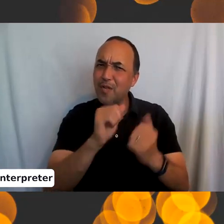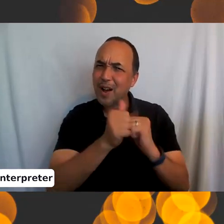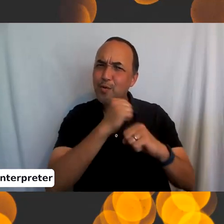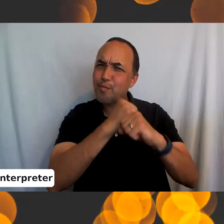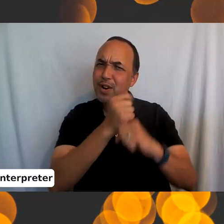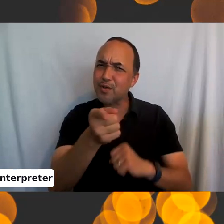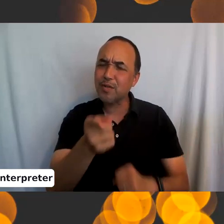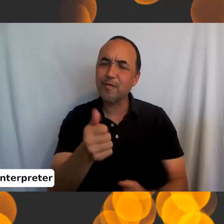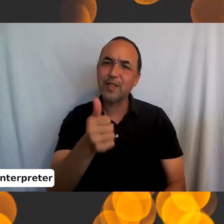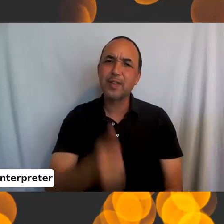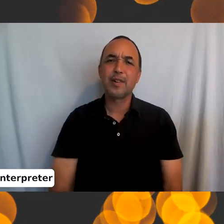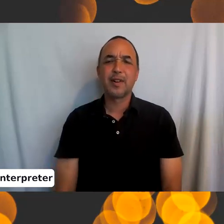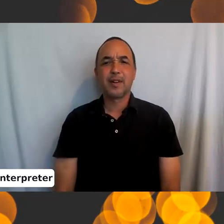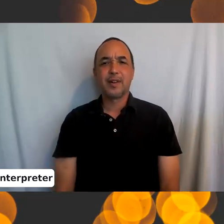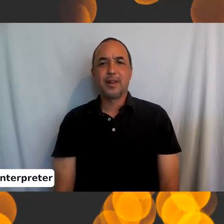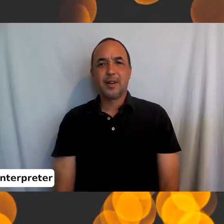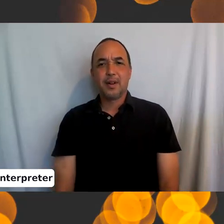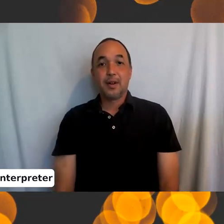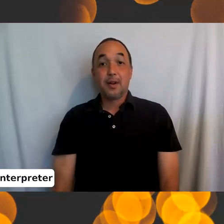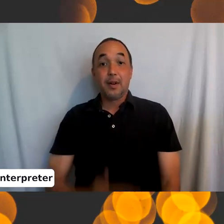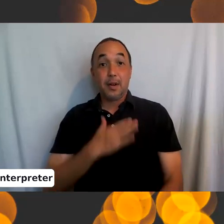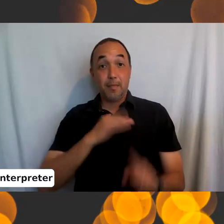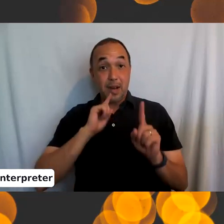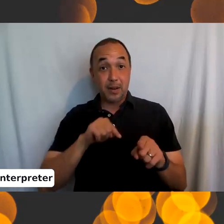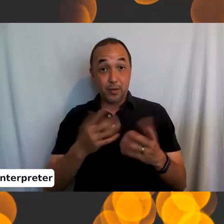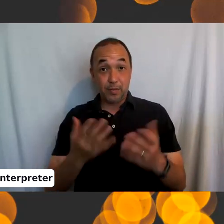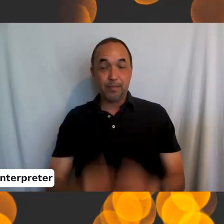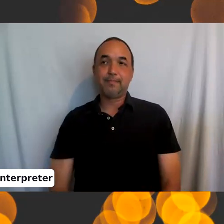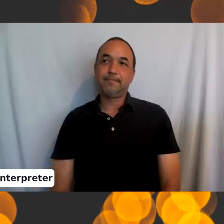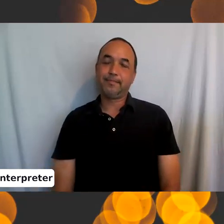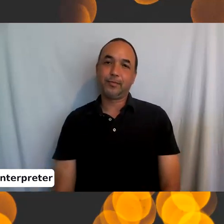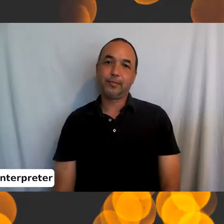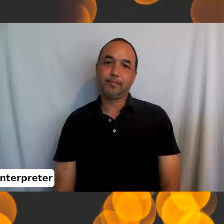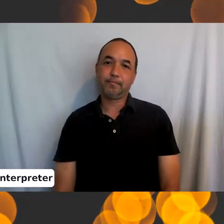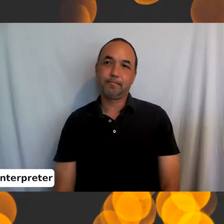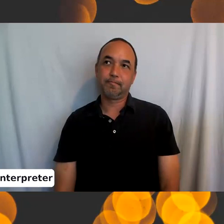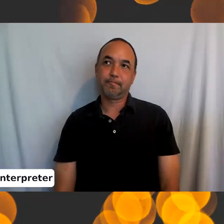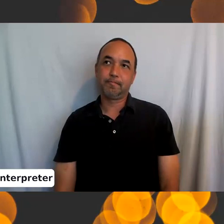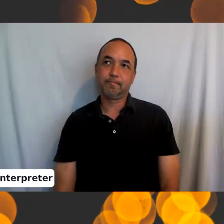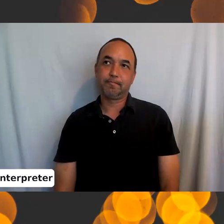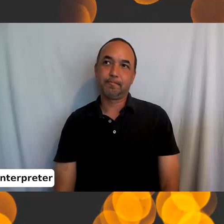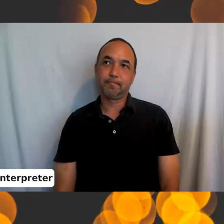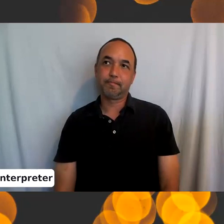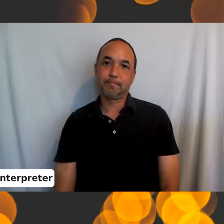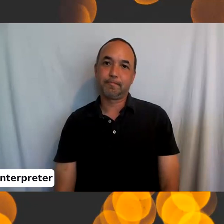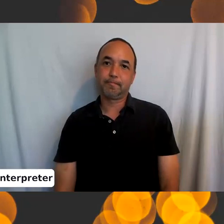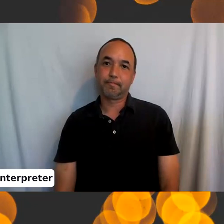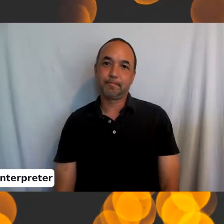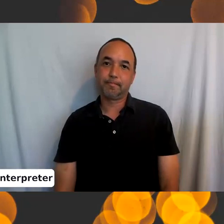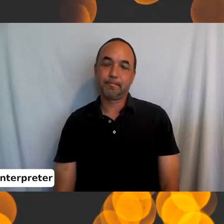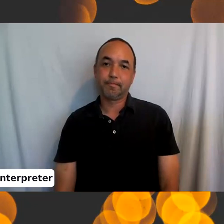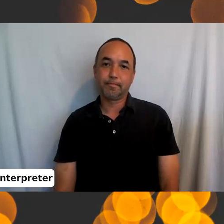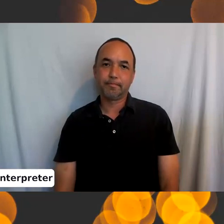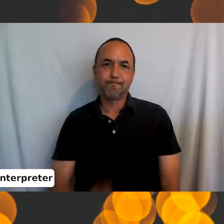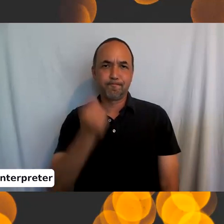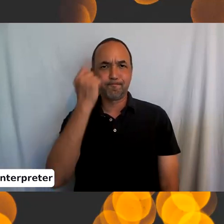yourself? And my answer is this. I realize that people sometimes want to bring like a crystal